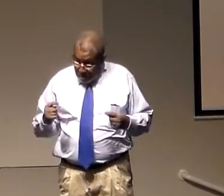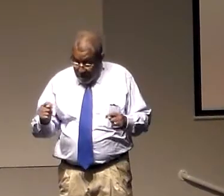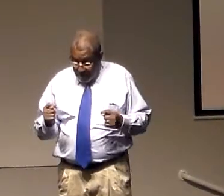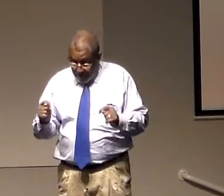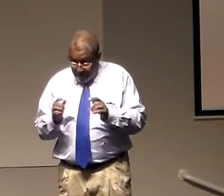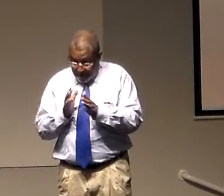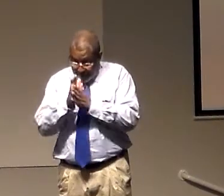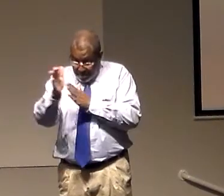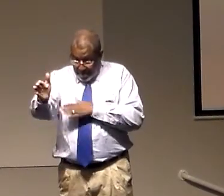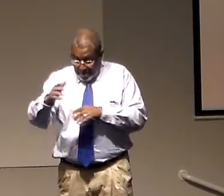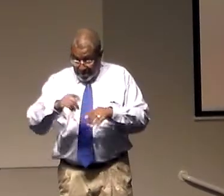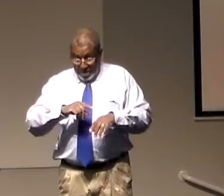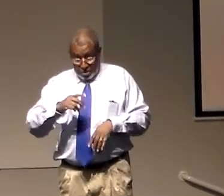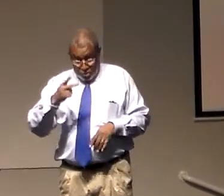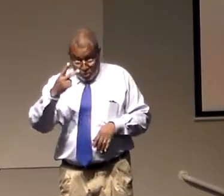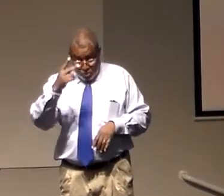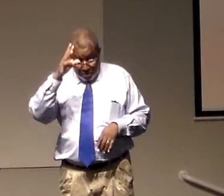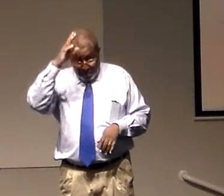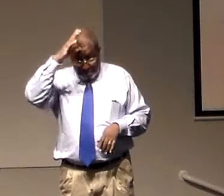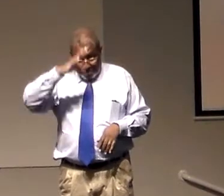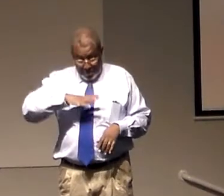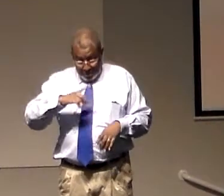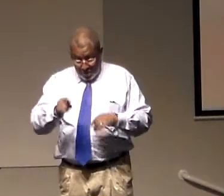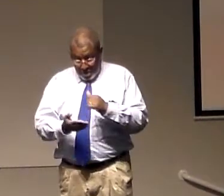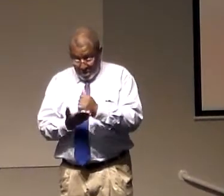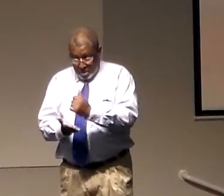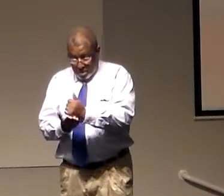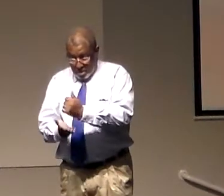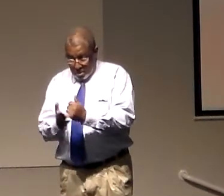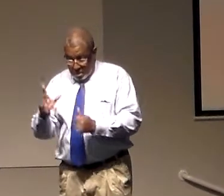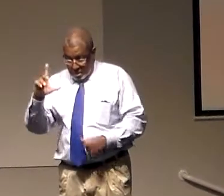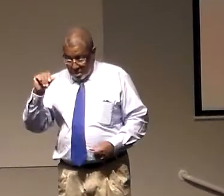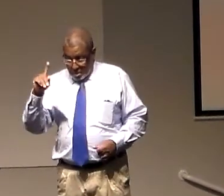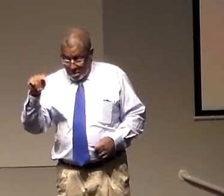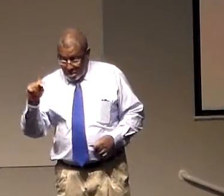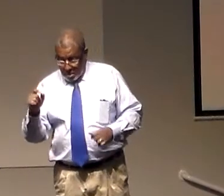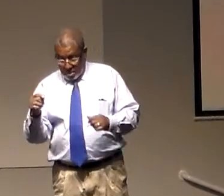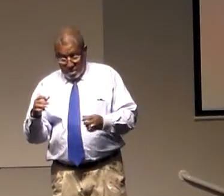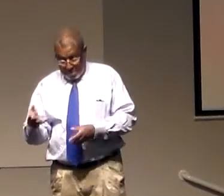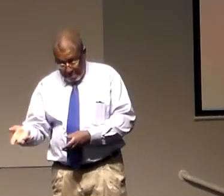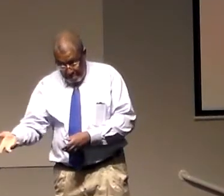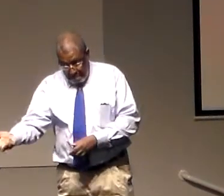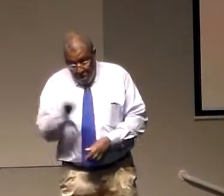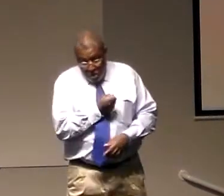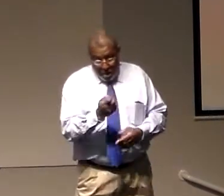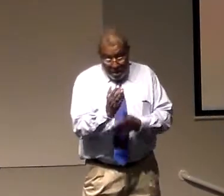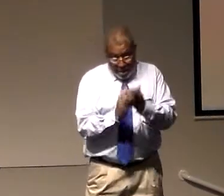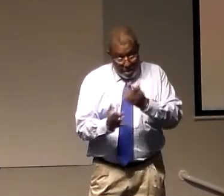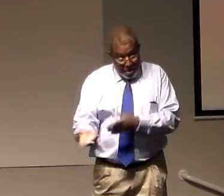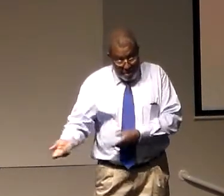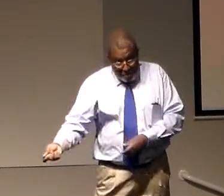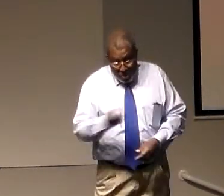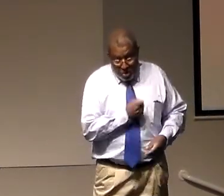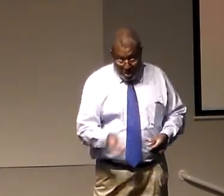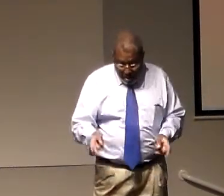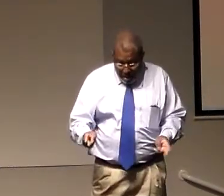his wife. They also took the hand of his wife and his 2 daughters. The 2